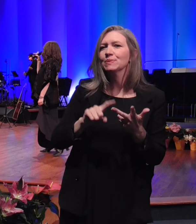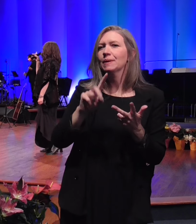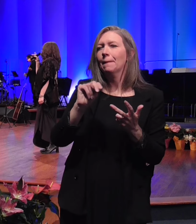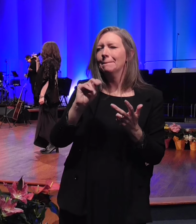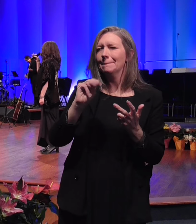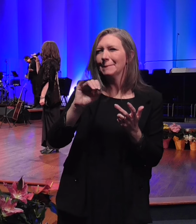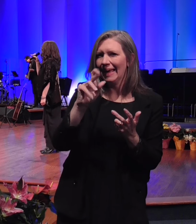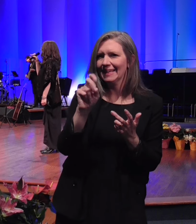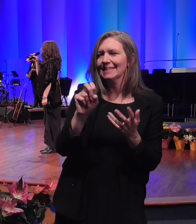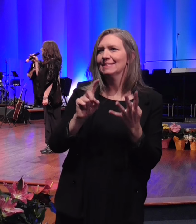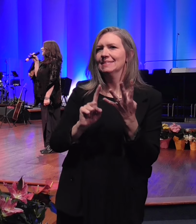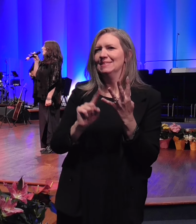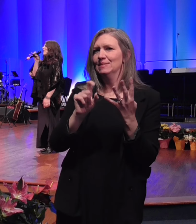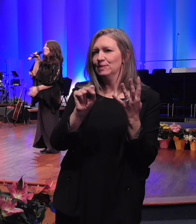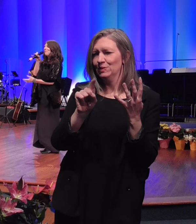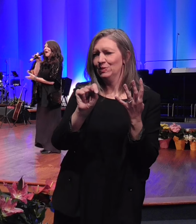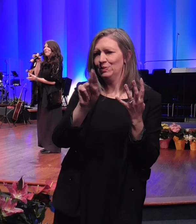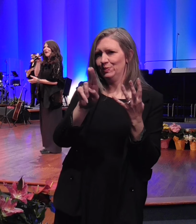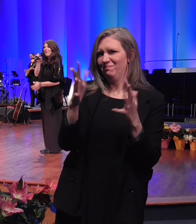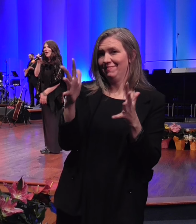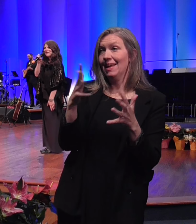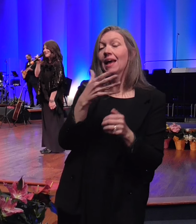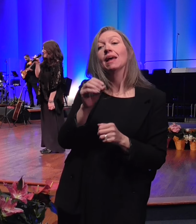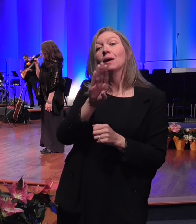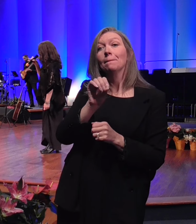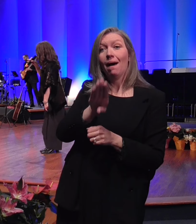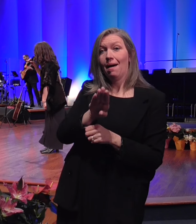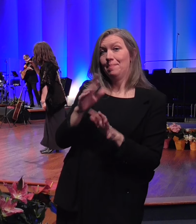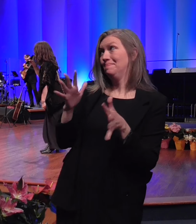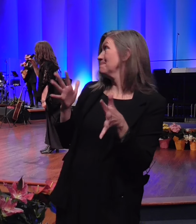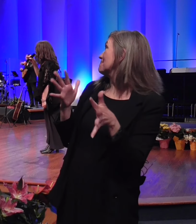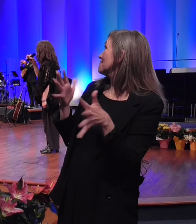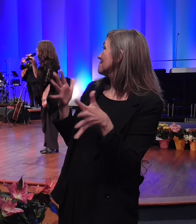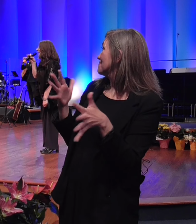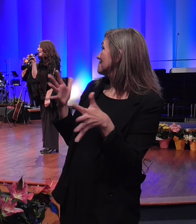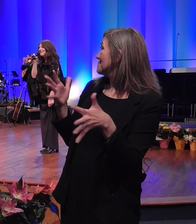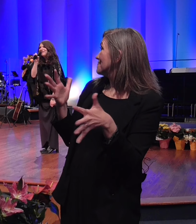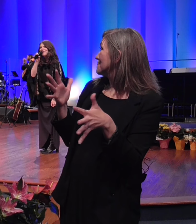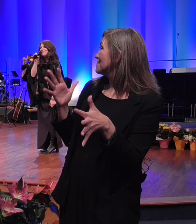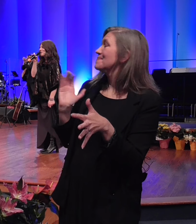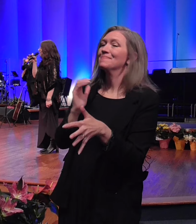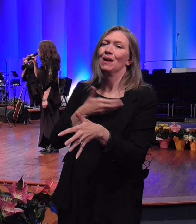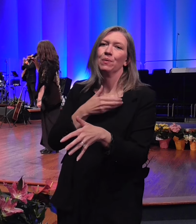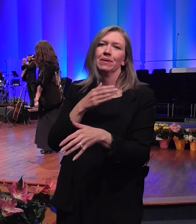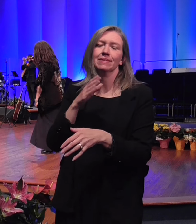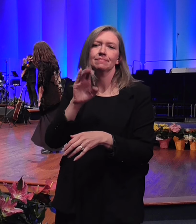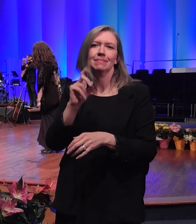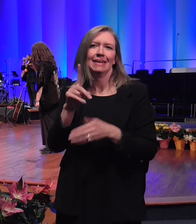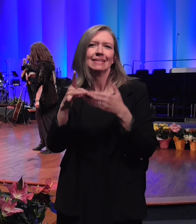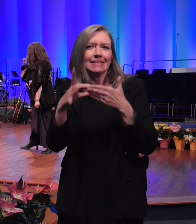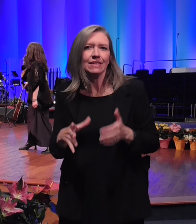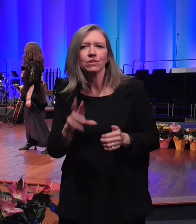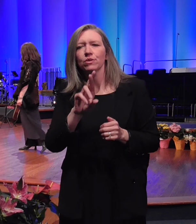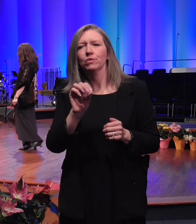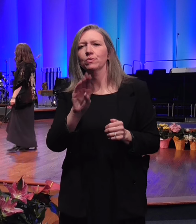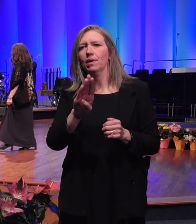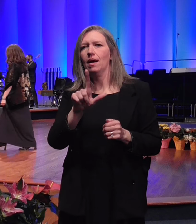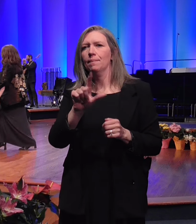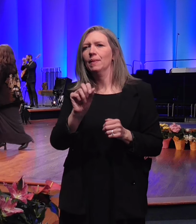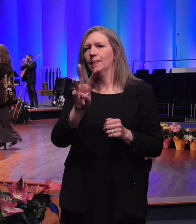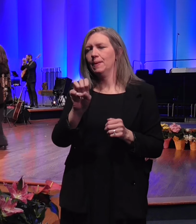Stu McCaskey. Welcome Bob Rebholz and our band leader, Mr. Rob Lowe.